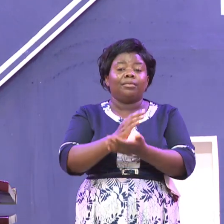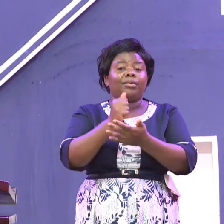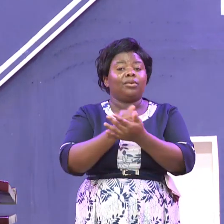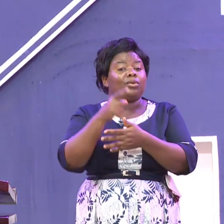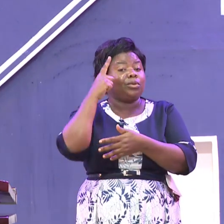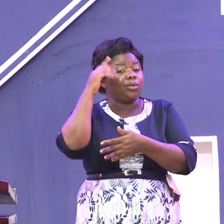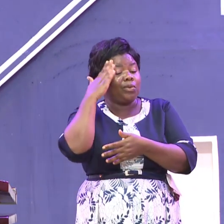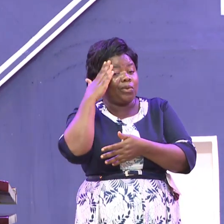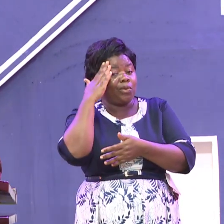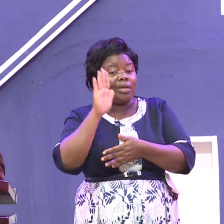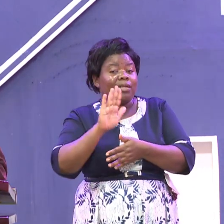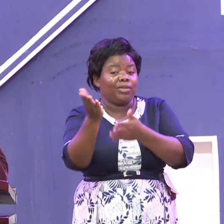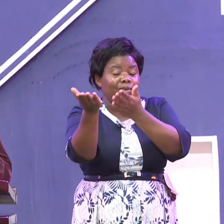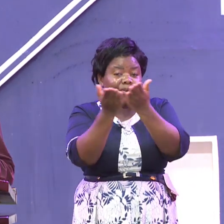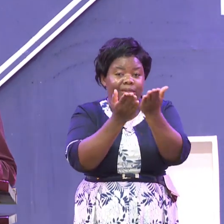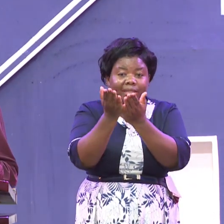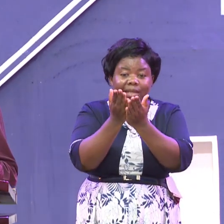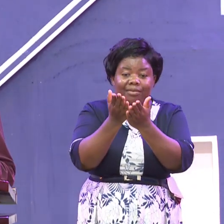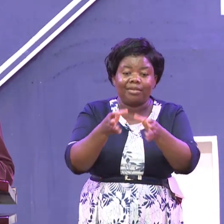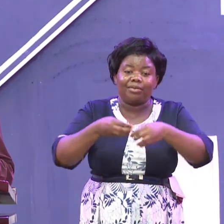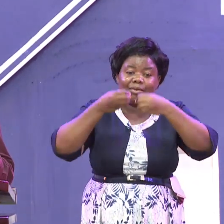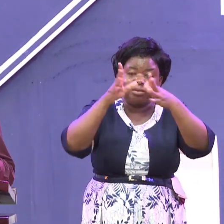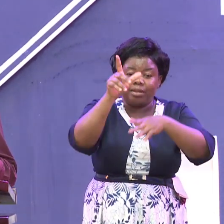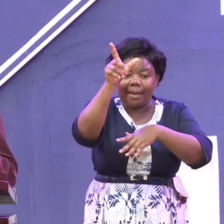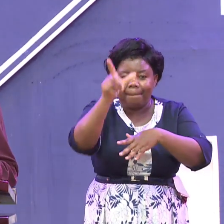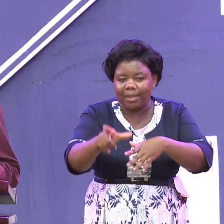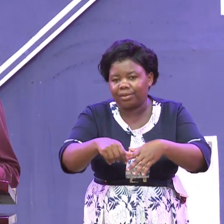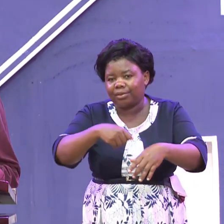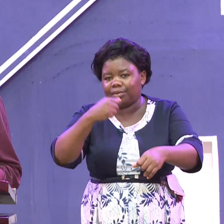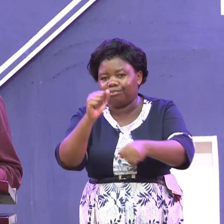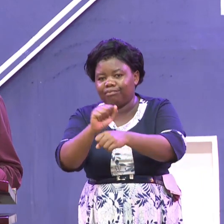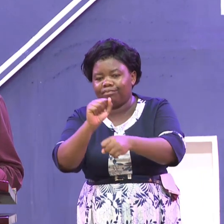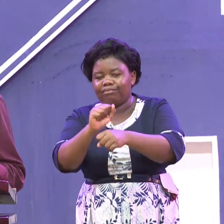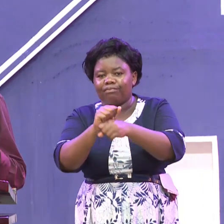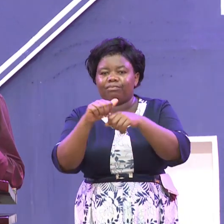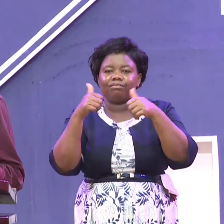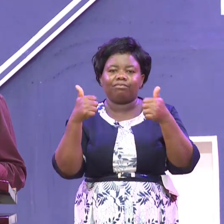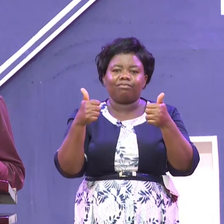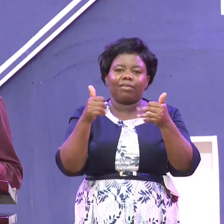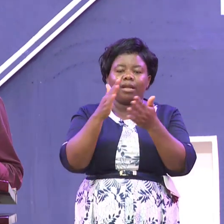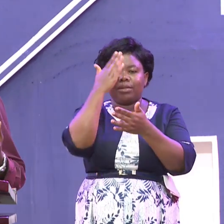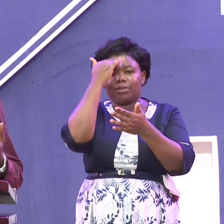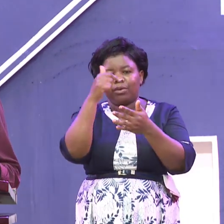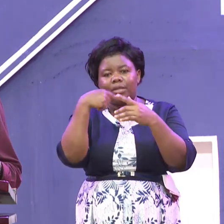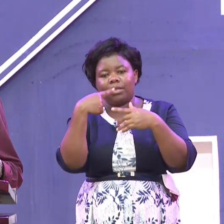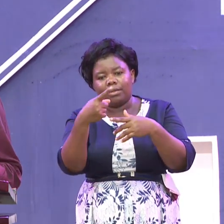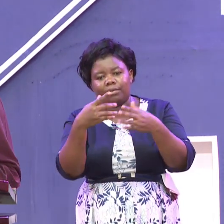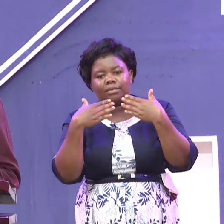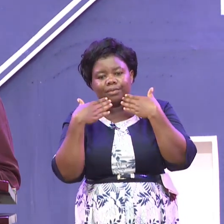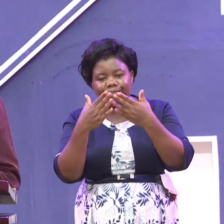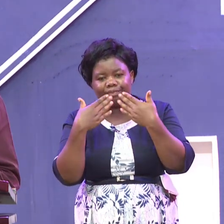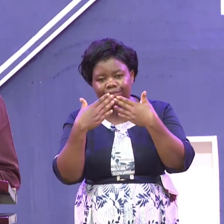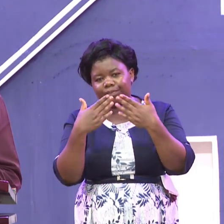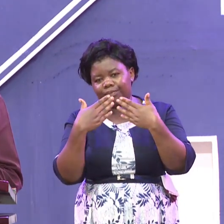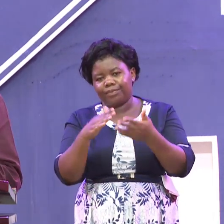oba omanya nti service gye wawadde omuntu oyo yakoze amakulu mu bulamu bwe kyavudde agisiima. Because